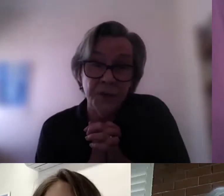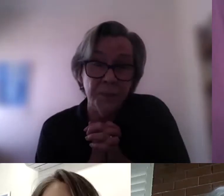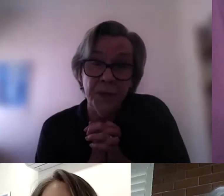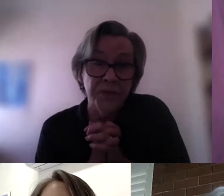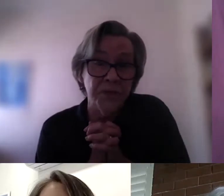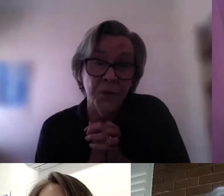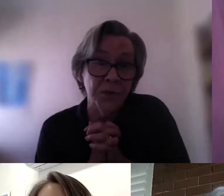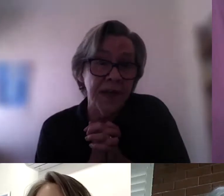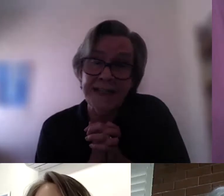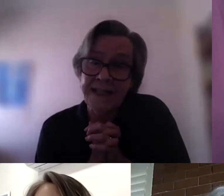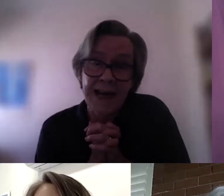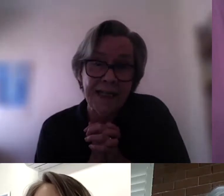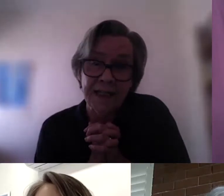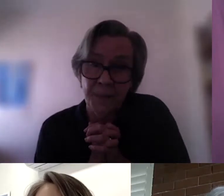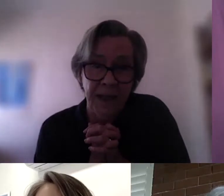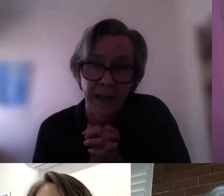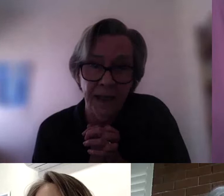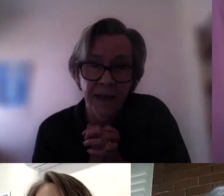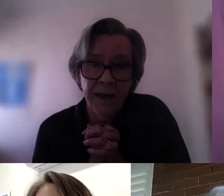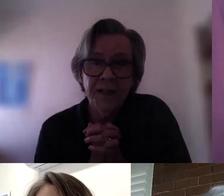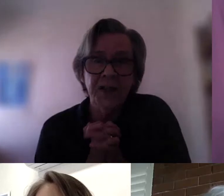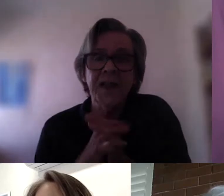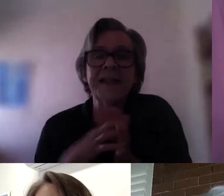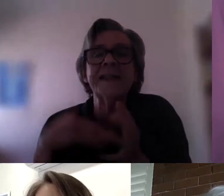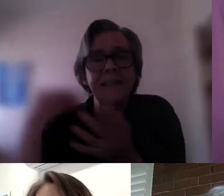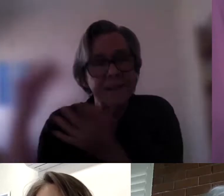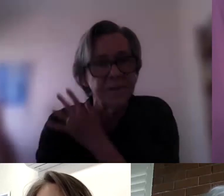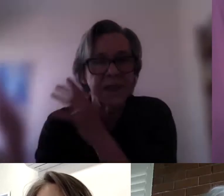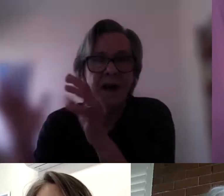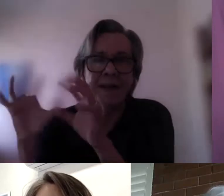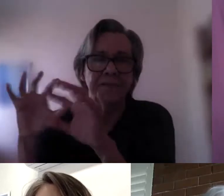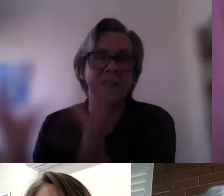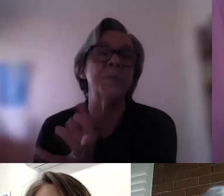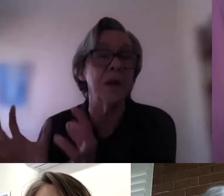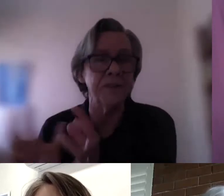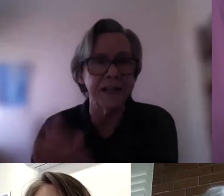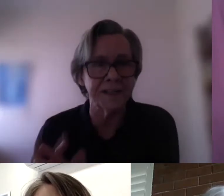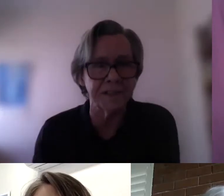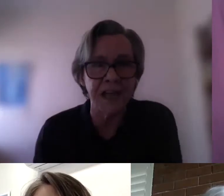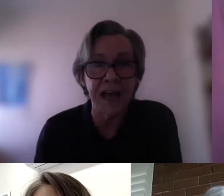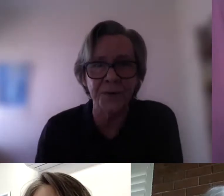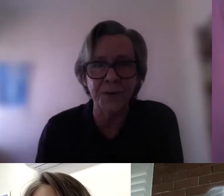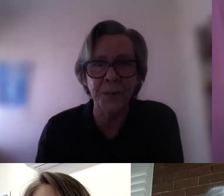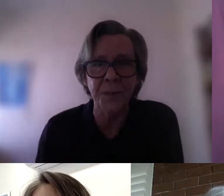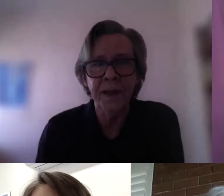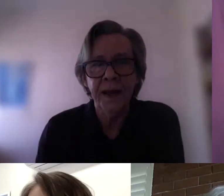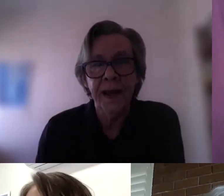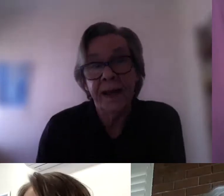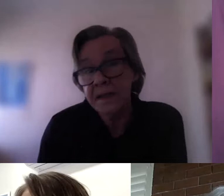children before they start speaking. So that's a different kind of demographic, a different target group, and to